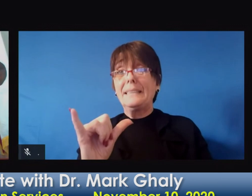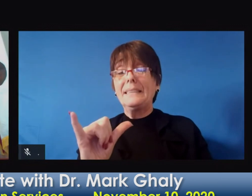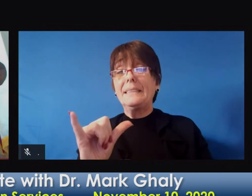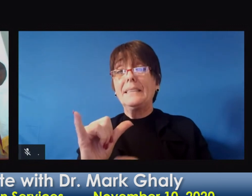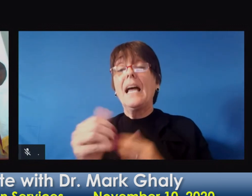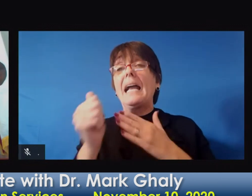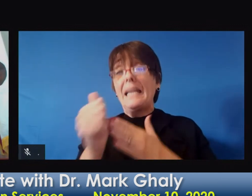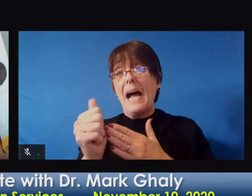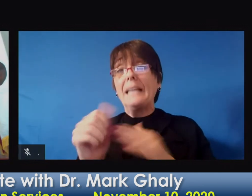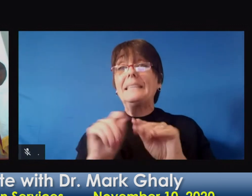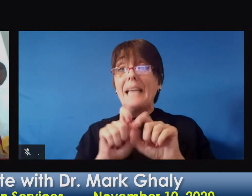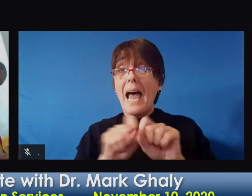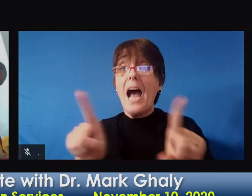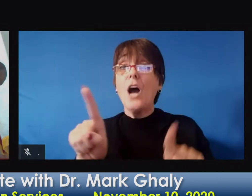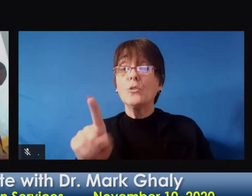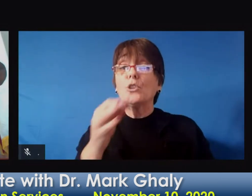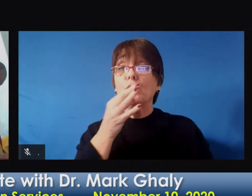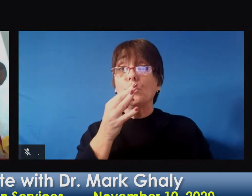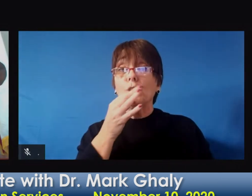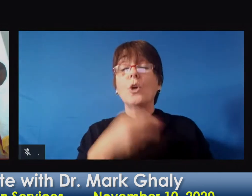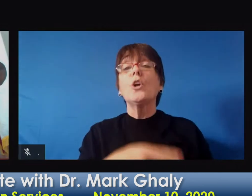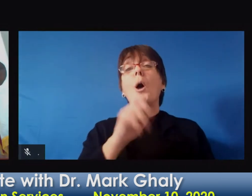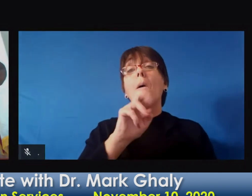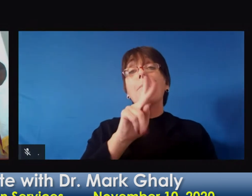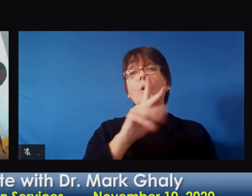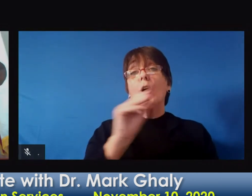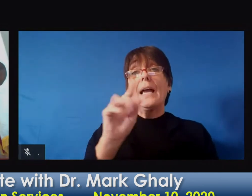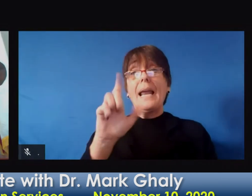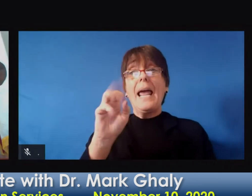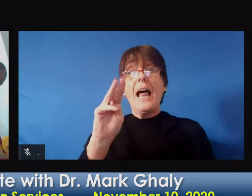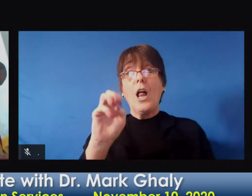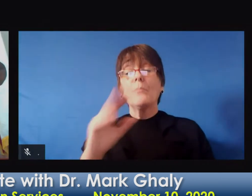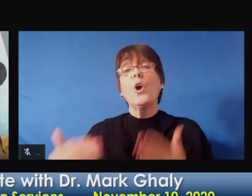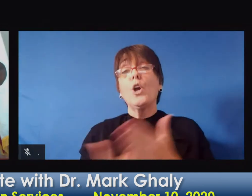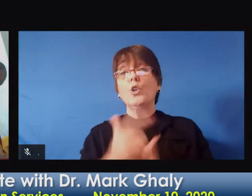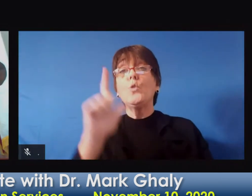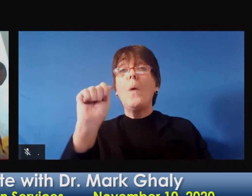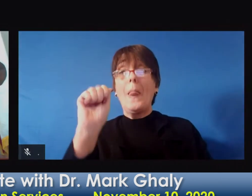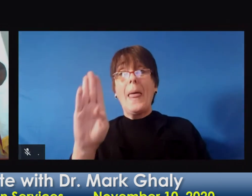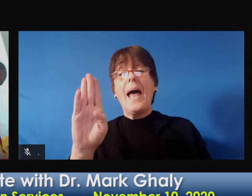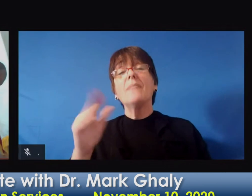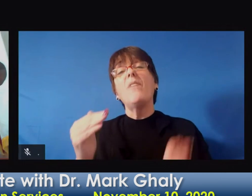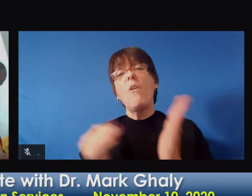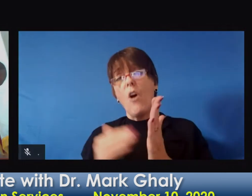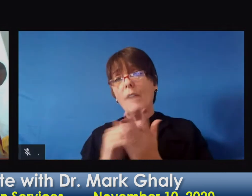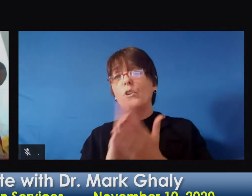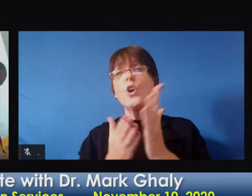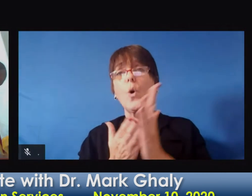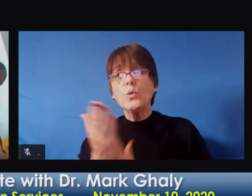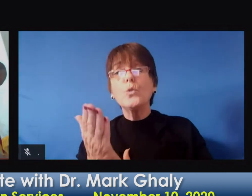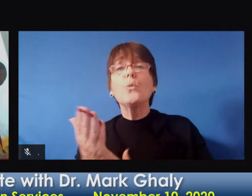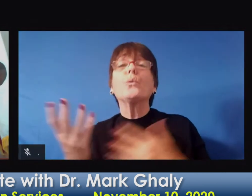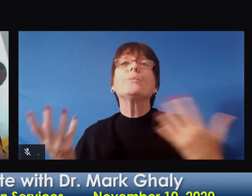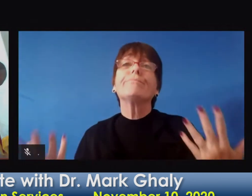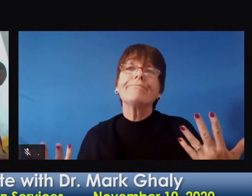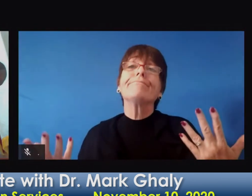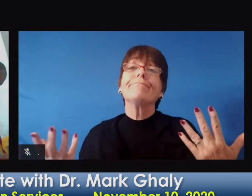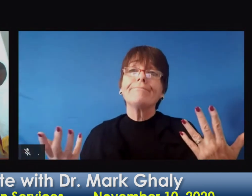soon. With regards to PerkinElmer, a new lab often goes through some